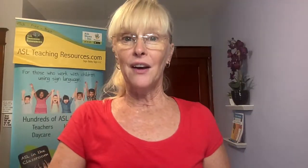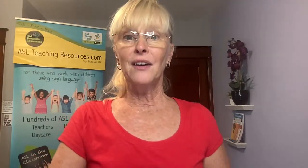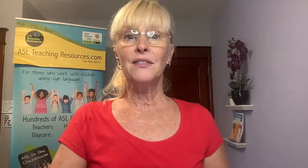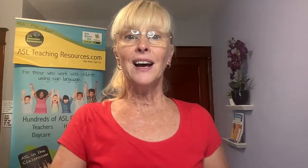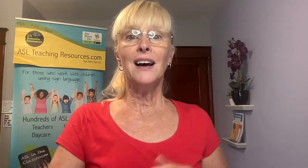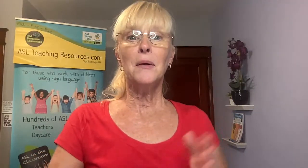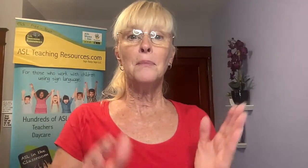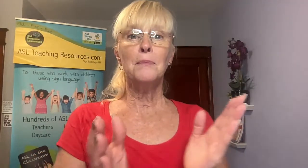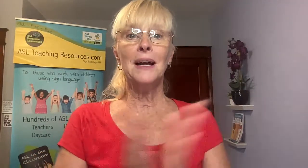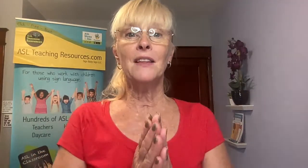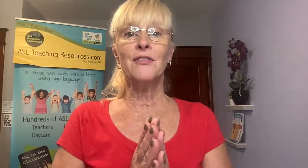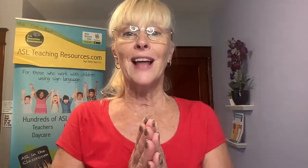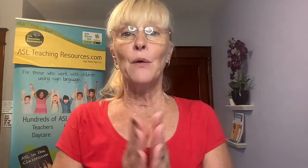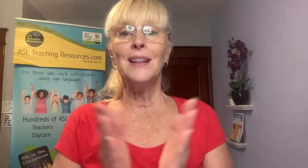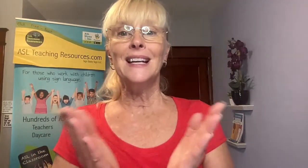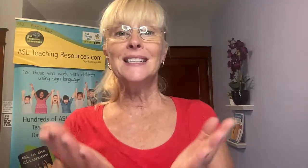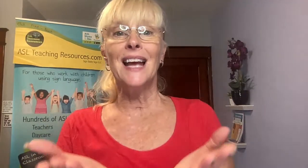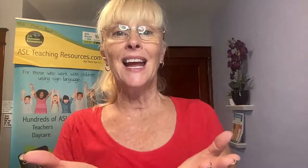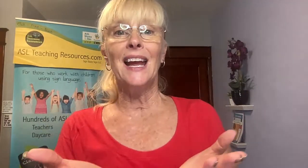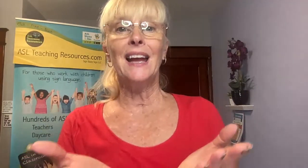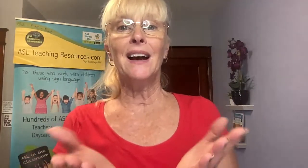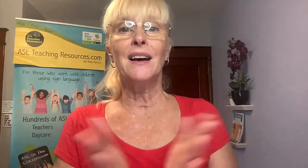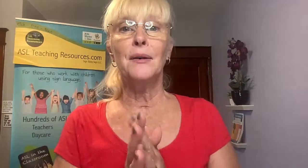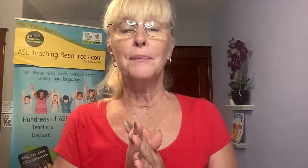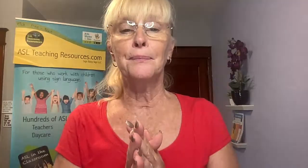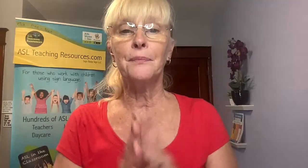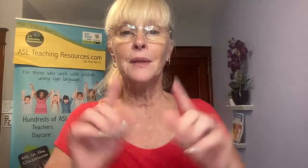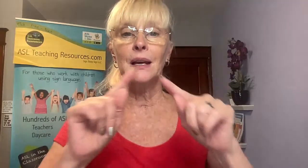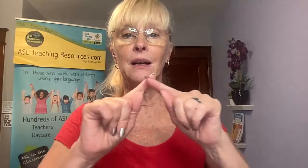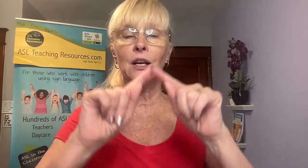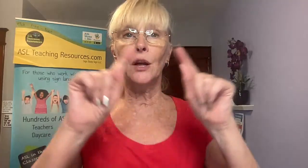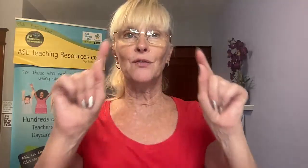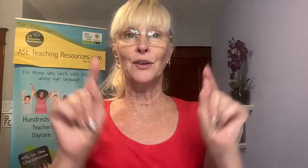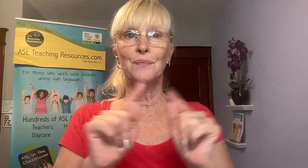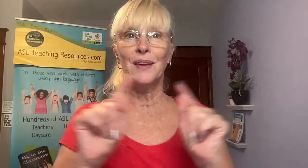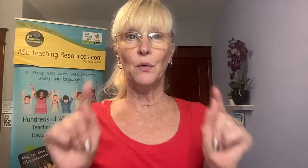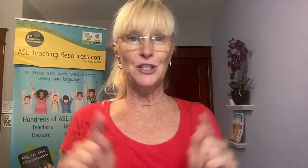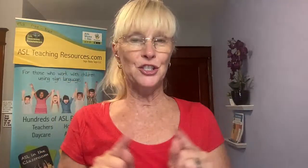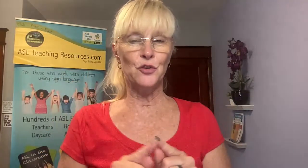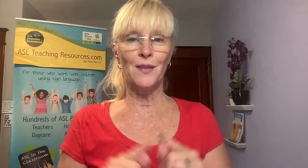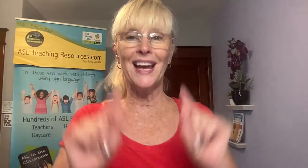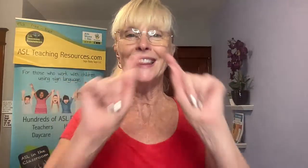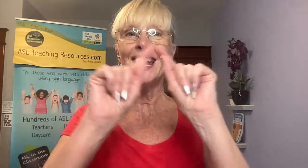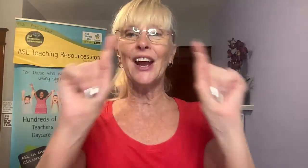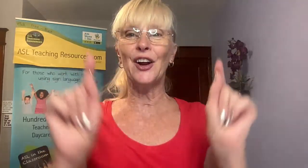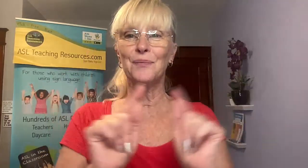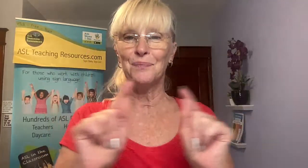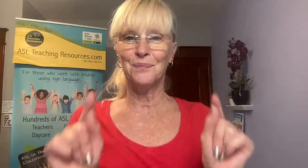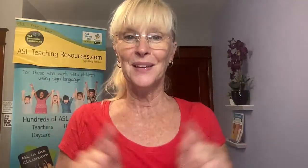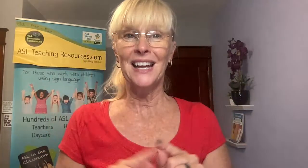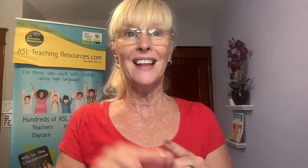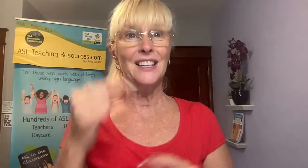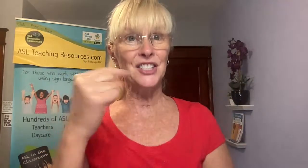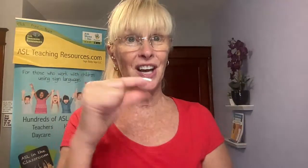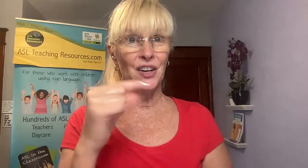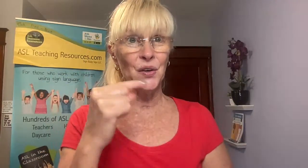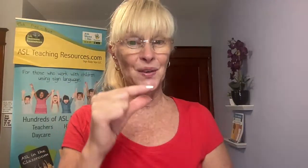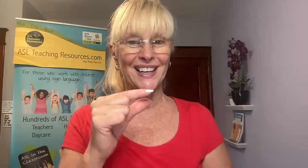have the flower that's a clover. We just draw that in the air, and that's color green.